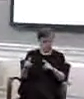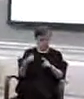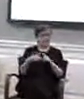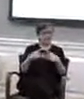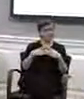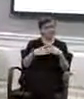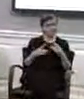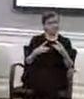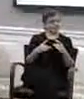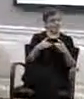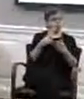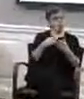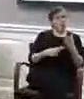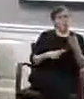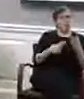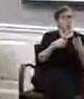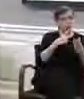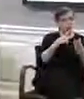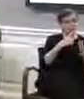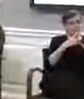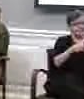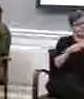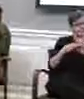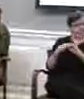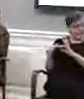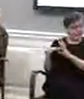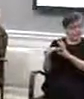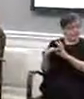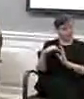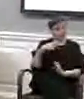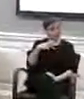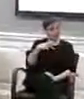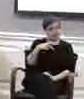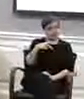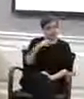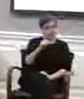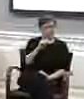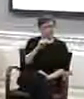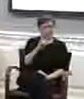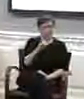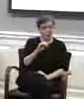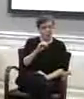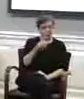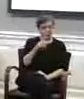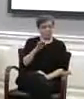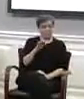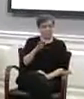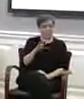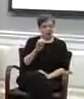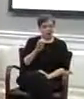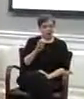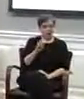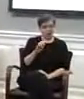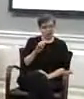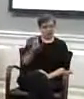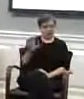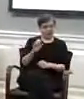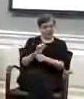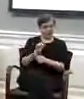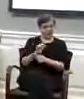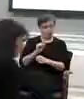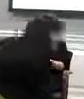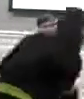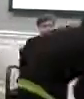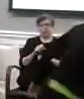practice accompanied by self-reflection, accompanied by mutual support in the community. Knowledge by itself doesn't do an